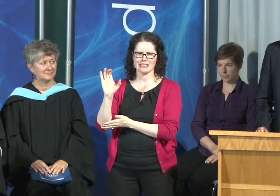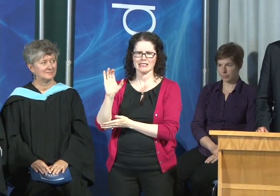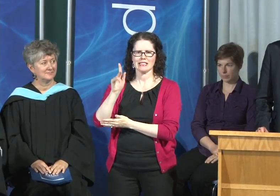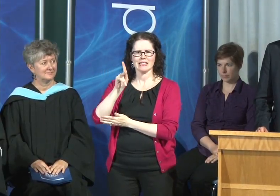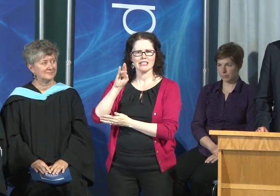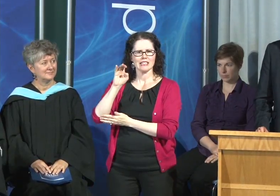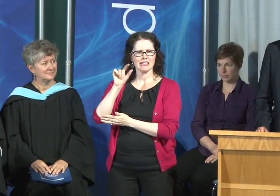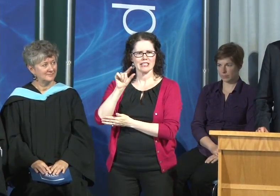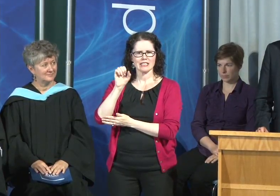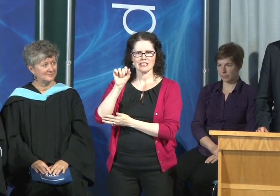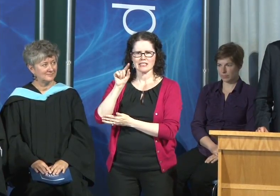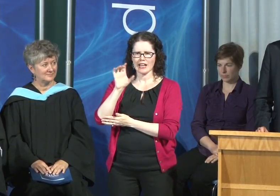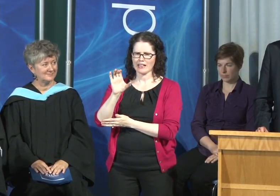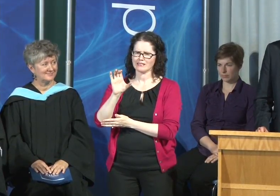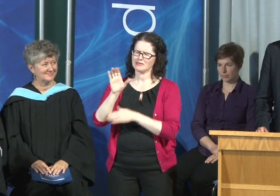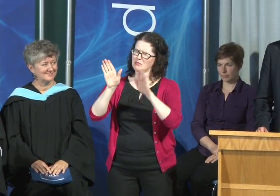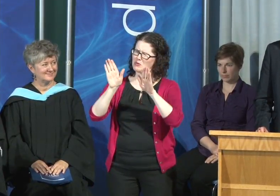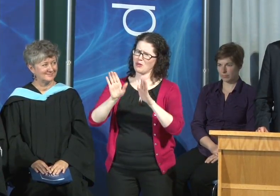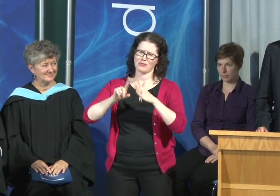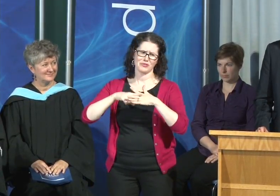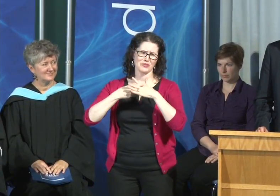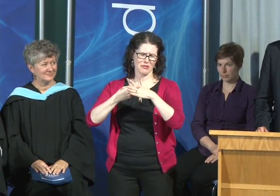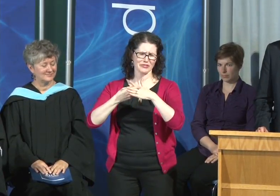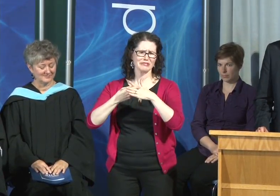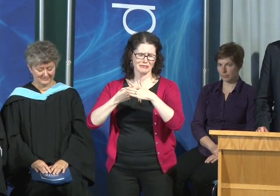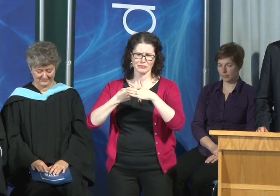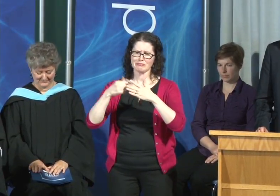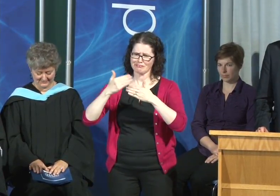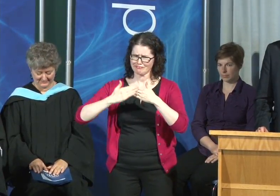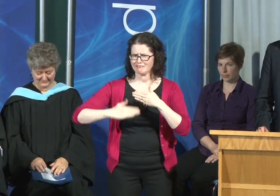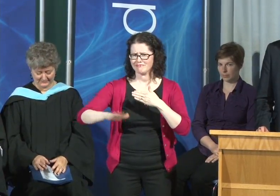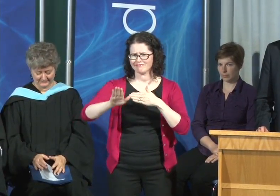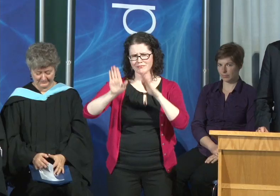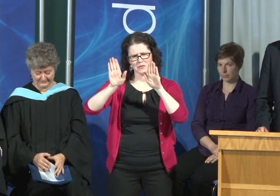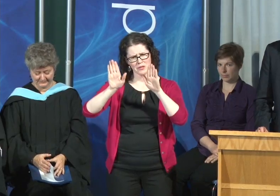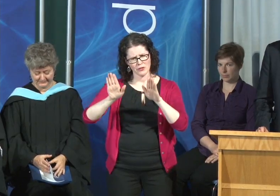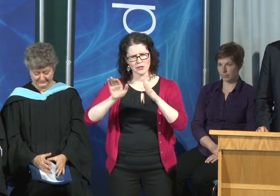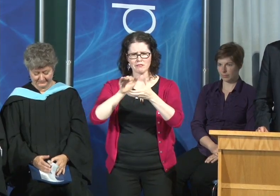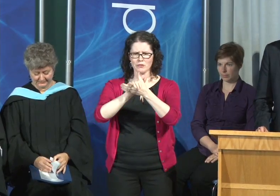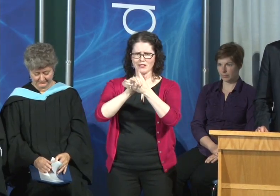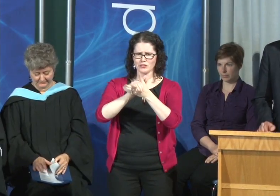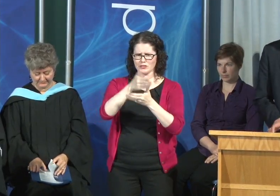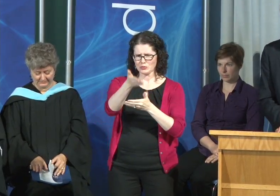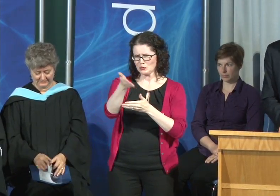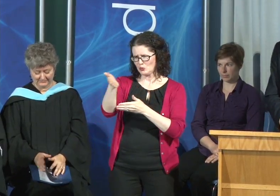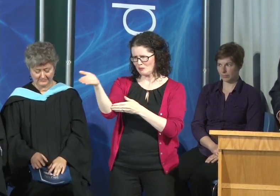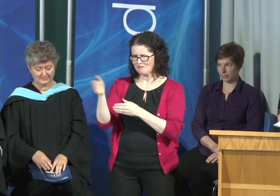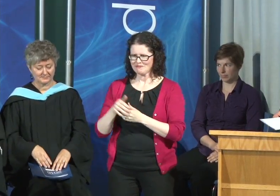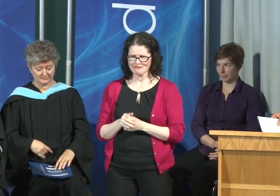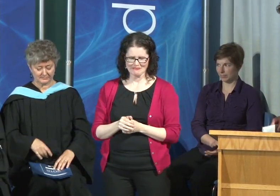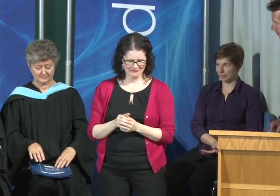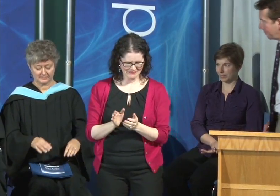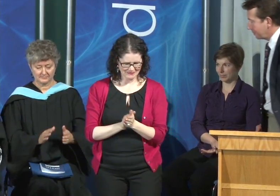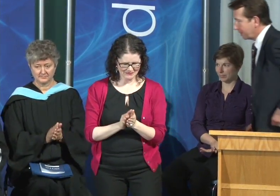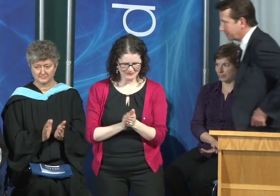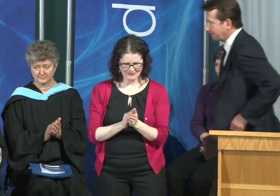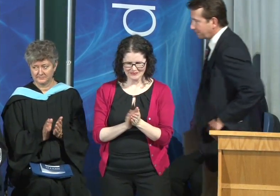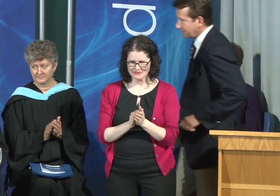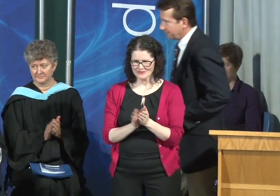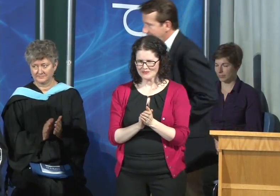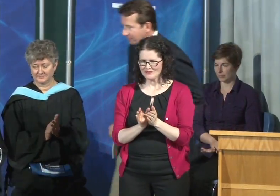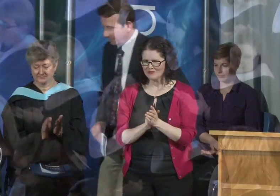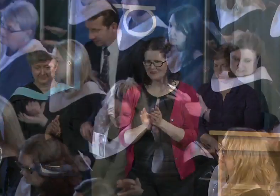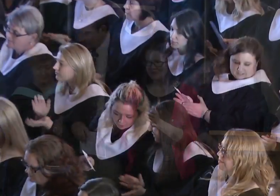Kingstec. It's a great start, and I wish you all the very best, and congratulations to each and every one of you.